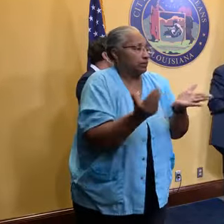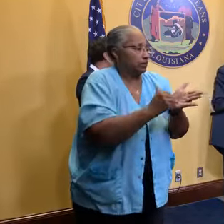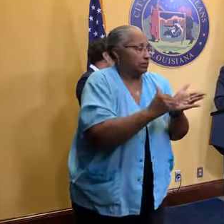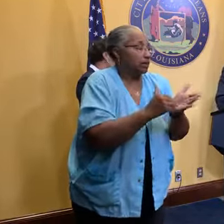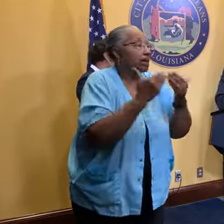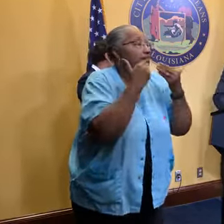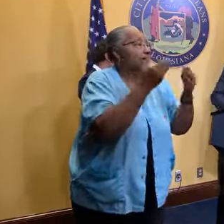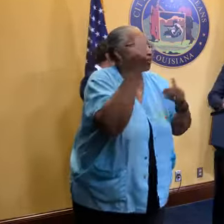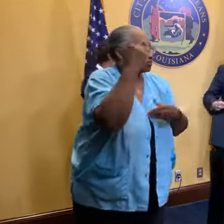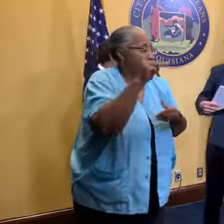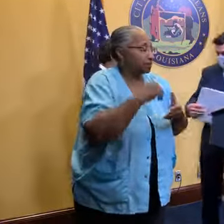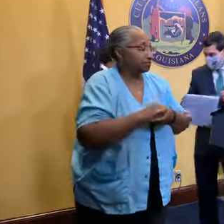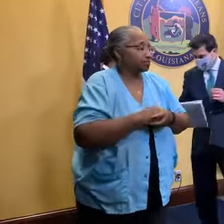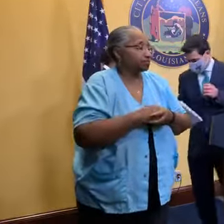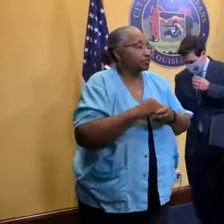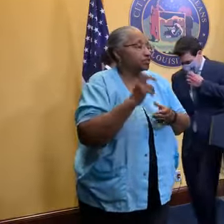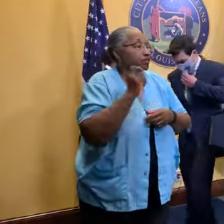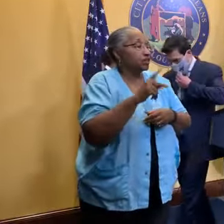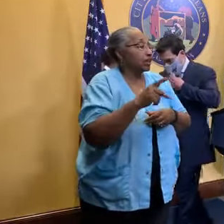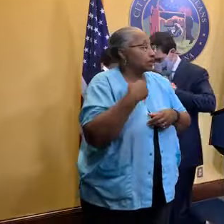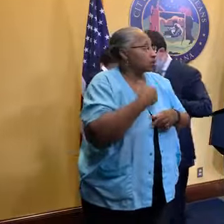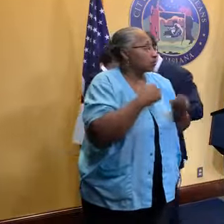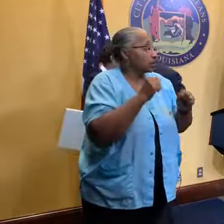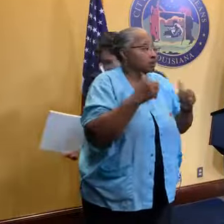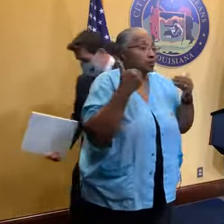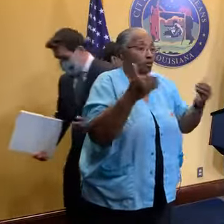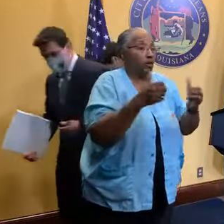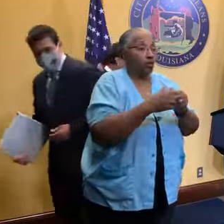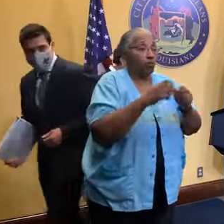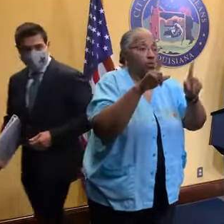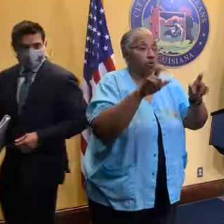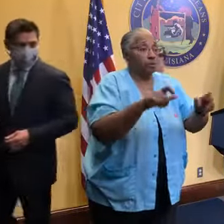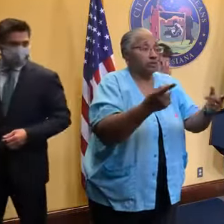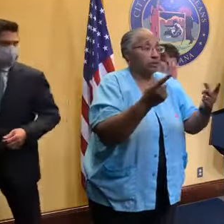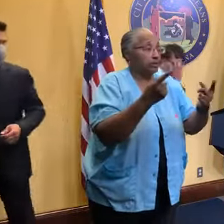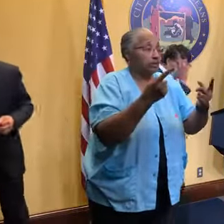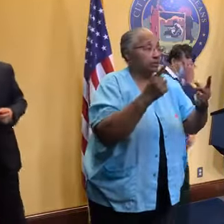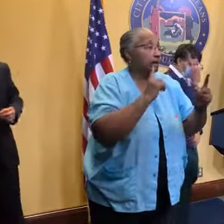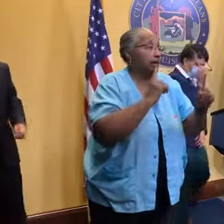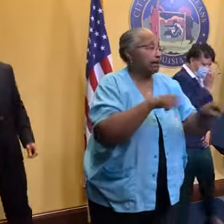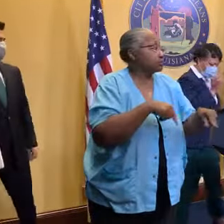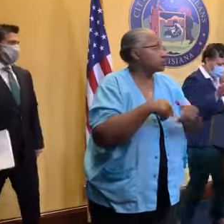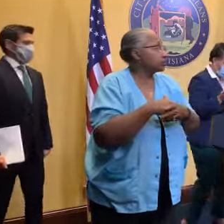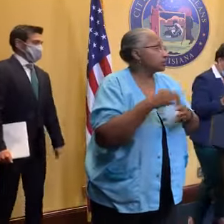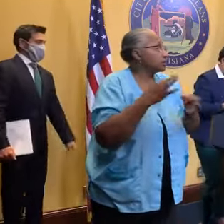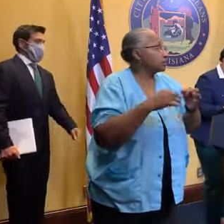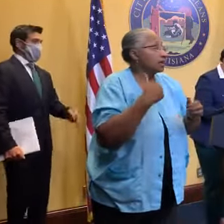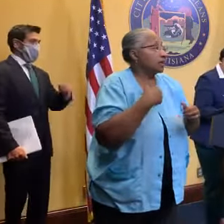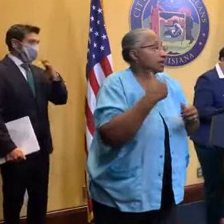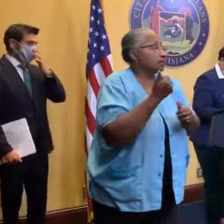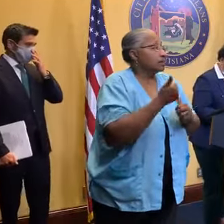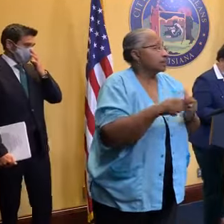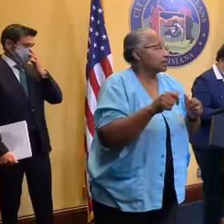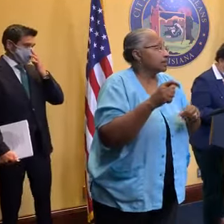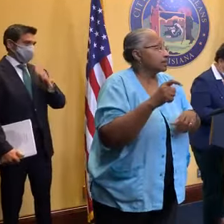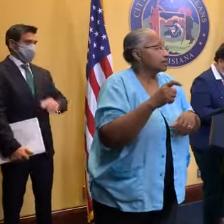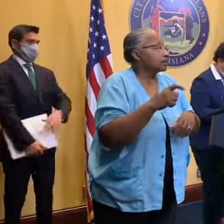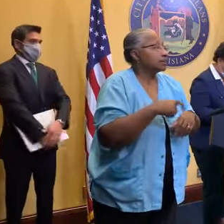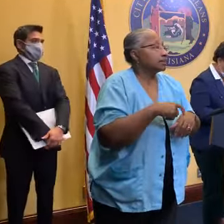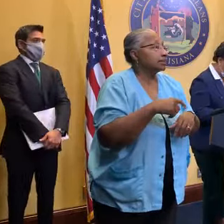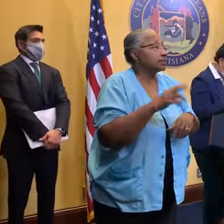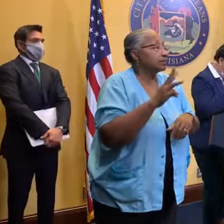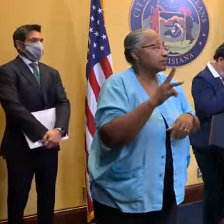And Ms. Latanya, we can roll right into questions and answers if there's appetite for that.